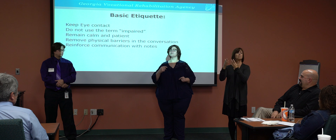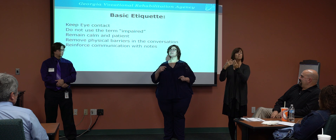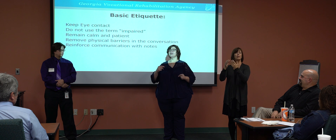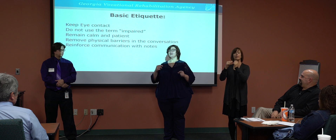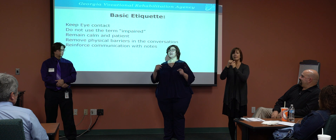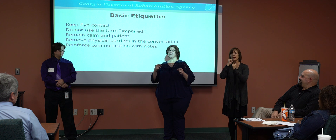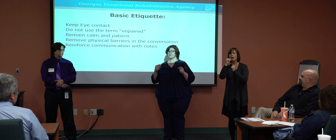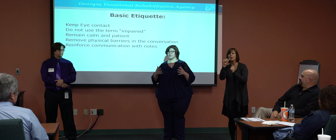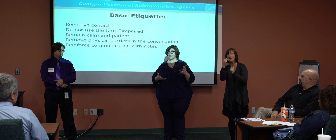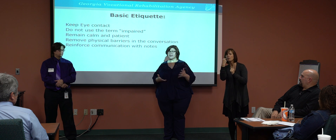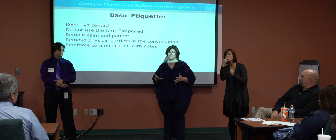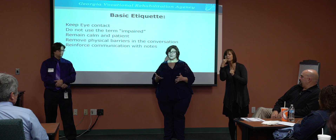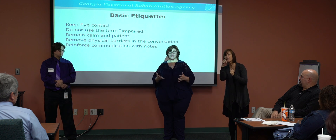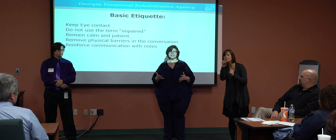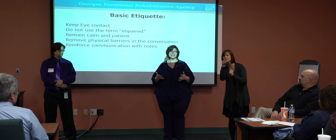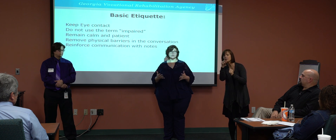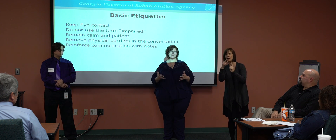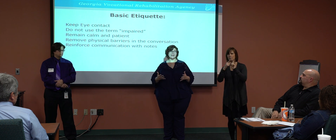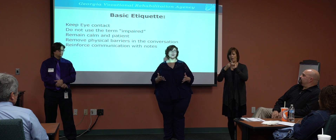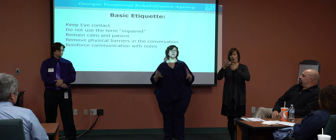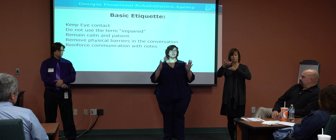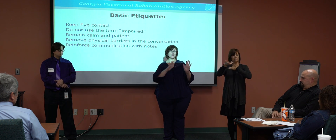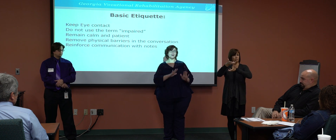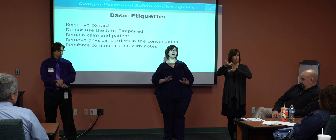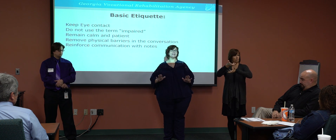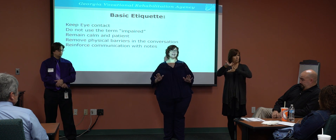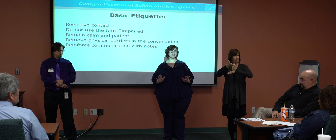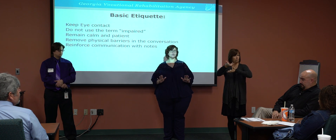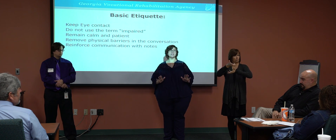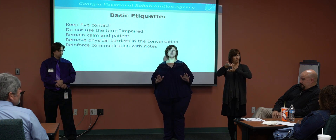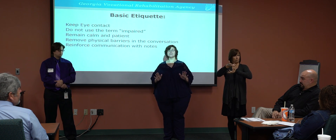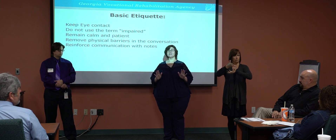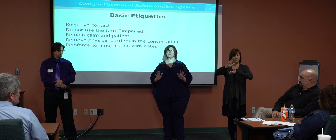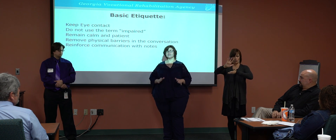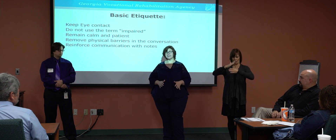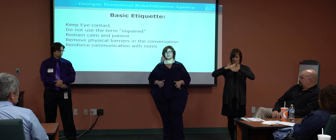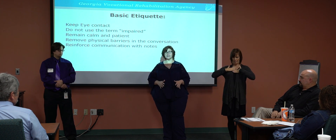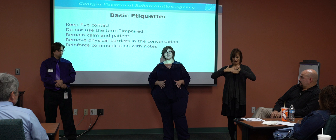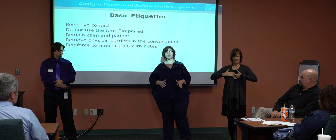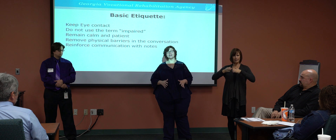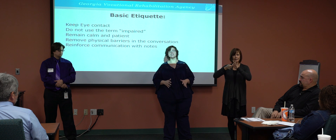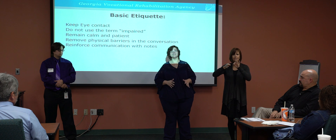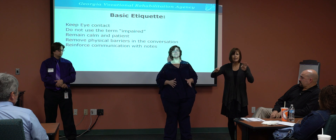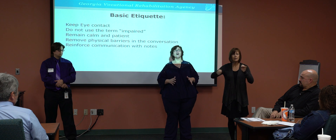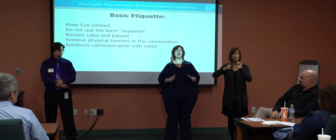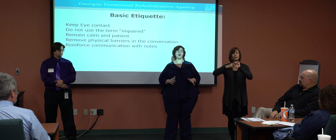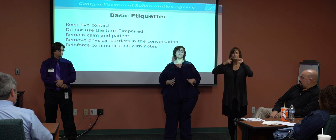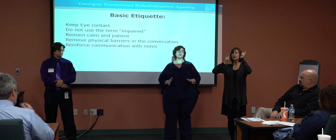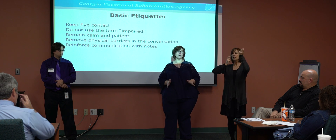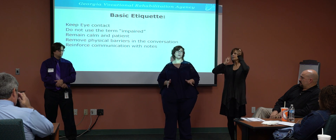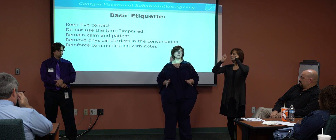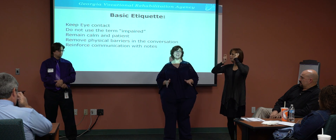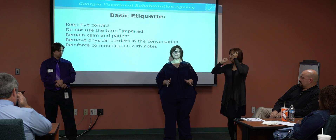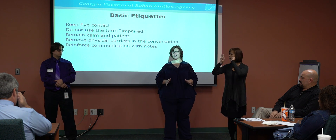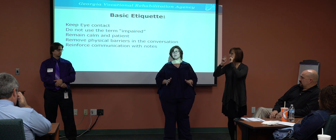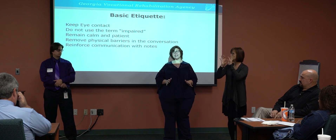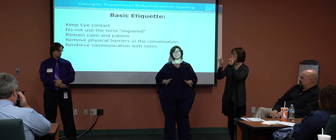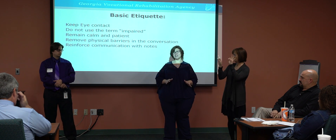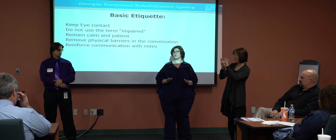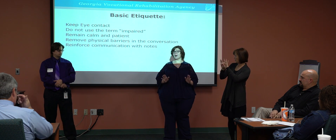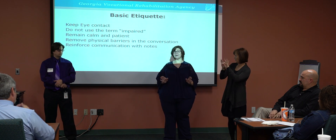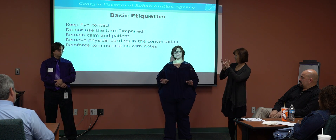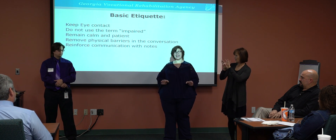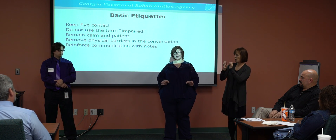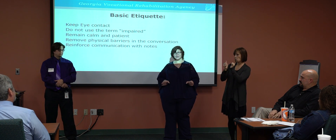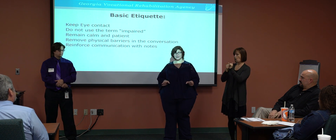your lips, if you are interacting with them, your body language, your facial expressions are important. They're